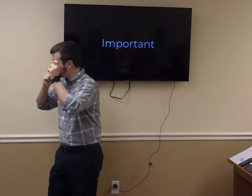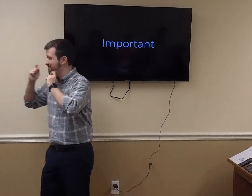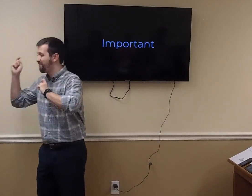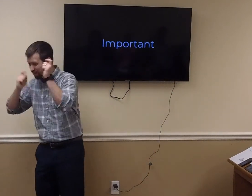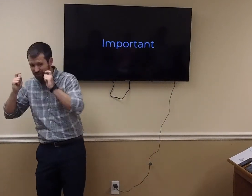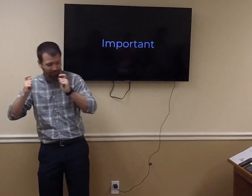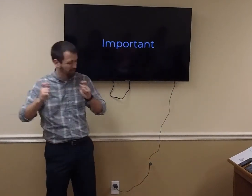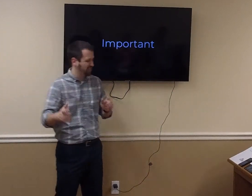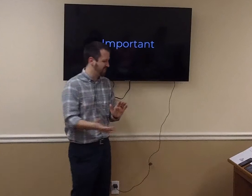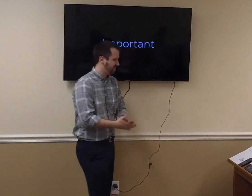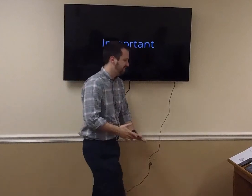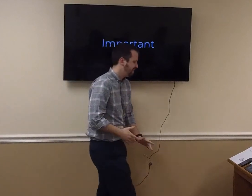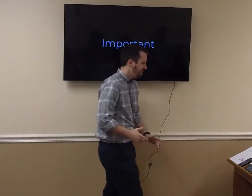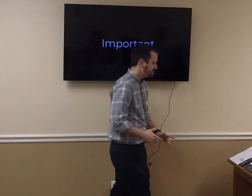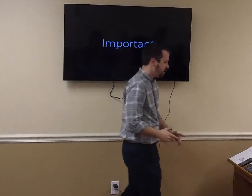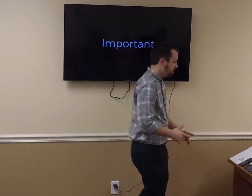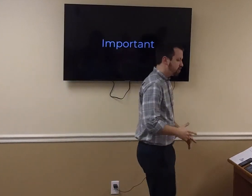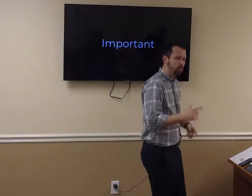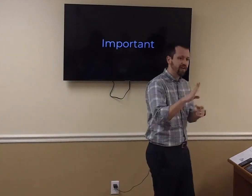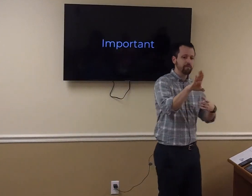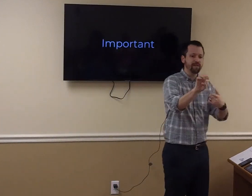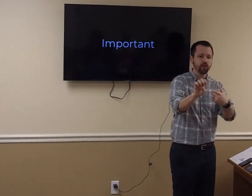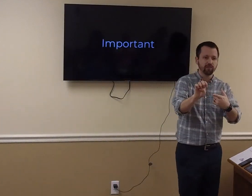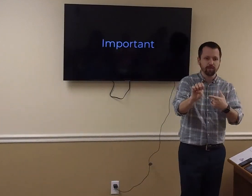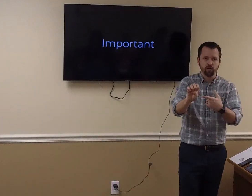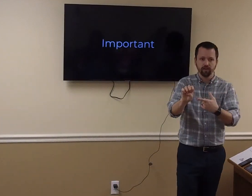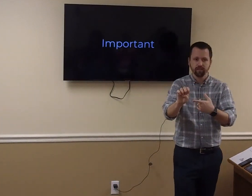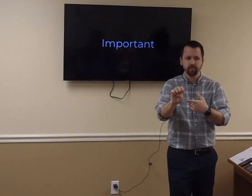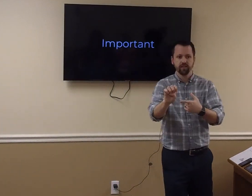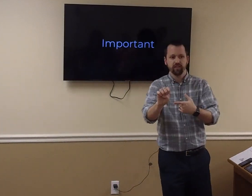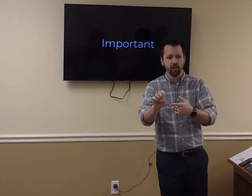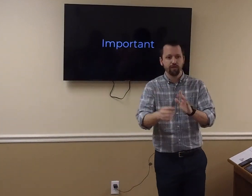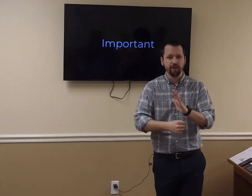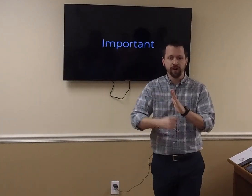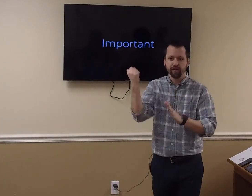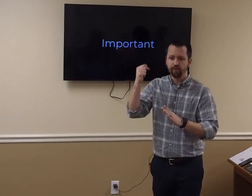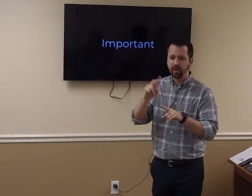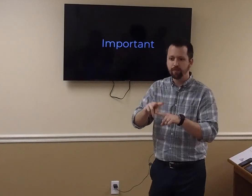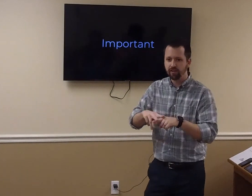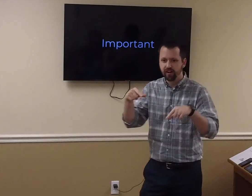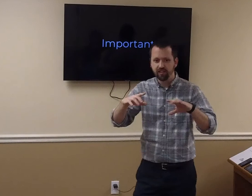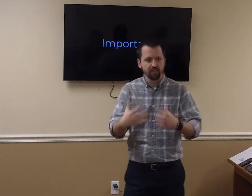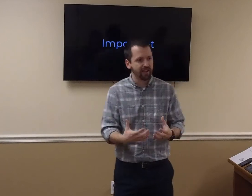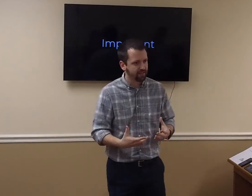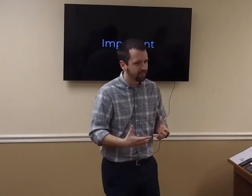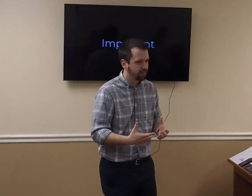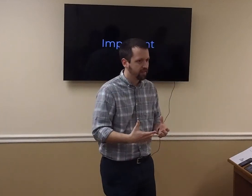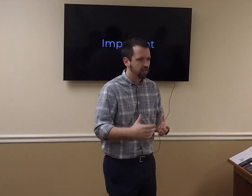expressions, facial expressions. So, don't sign be verbs anymore. They are forever out of your vocabulary in this class. There